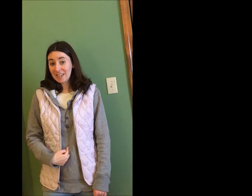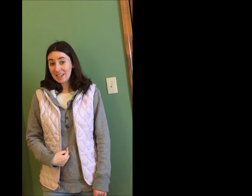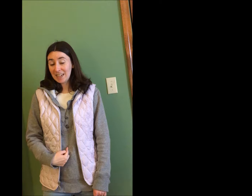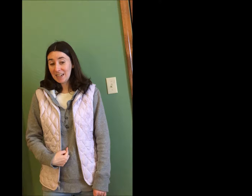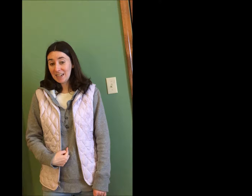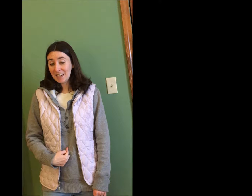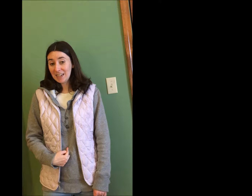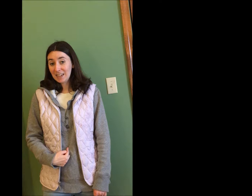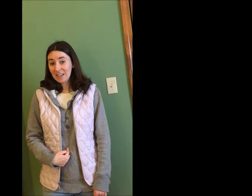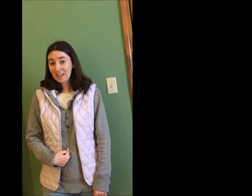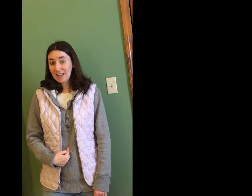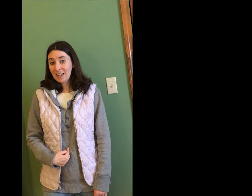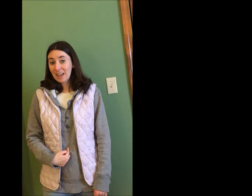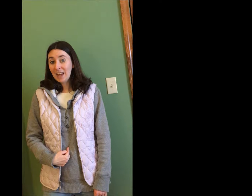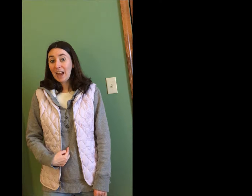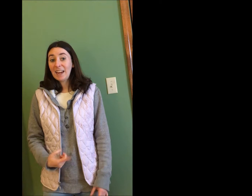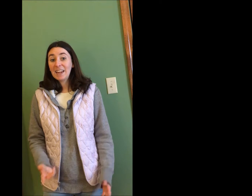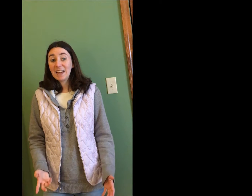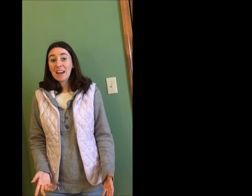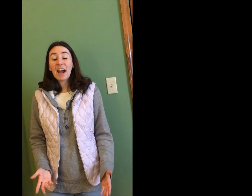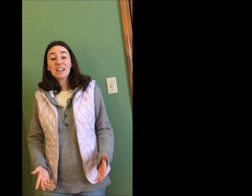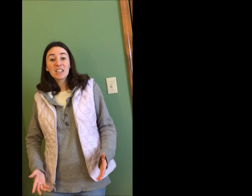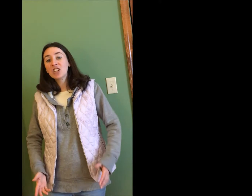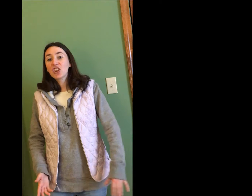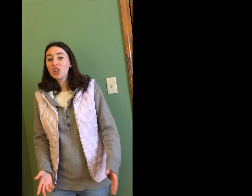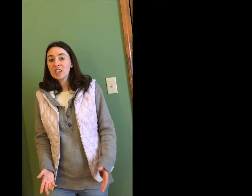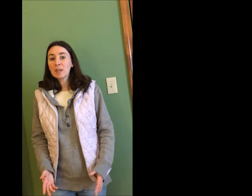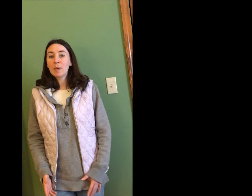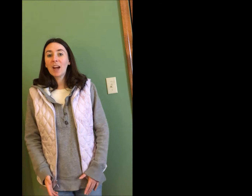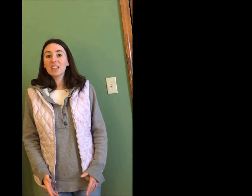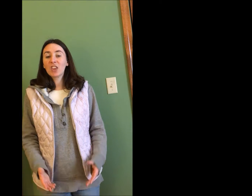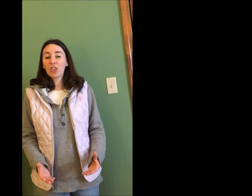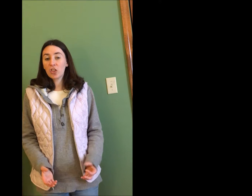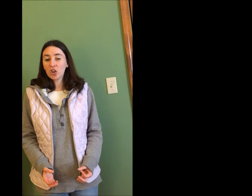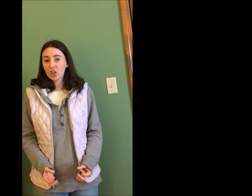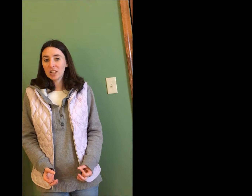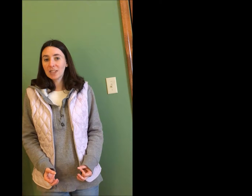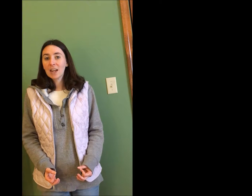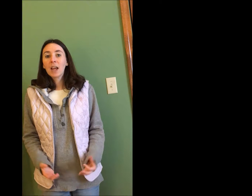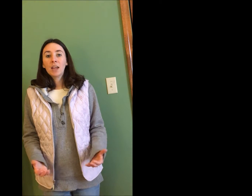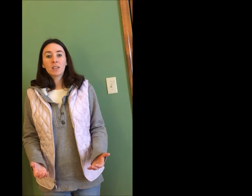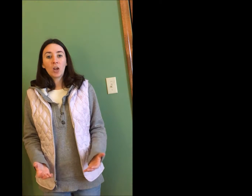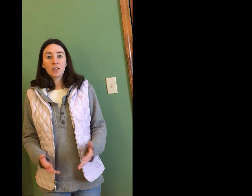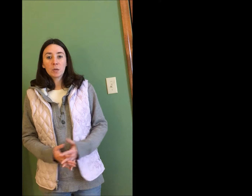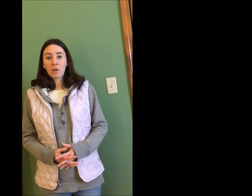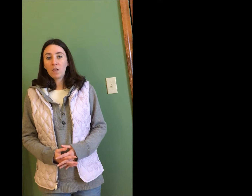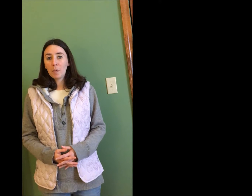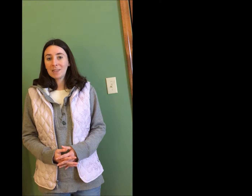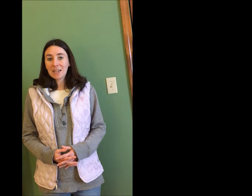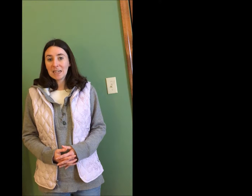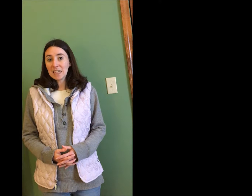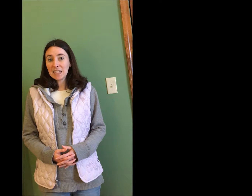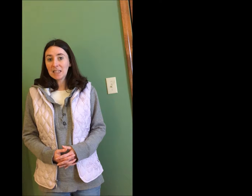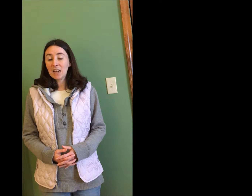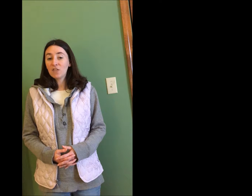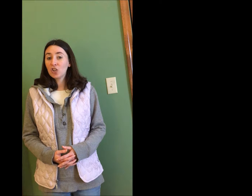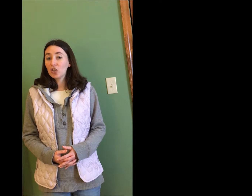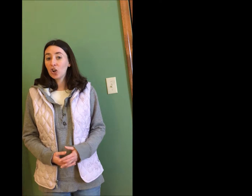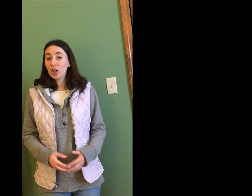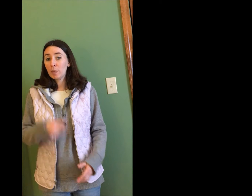Thirsty. And again, I teach thirsty because thirst is also one of our basic needs, and if children aren't able